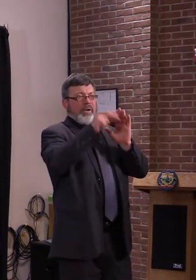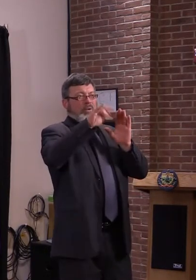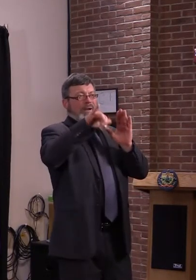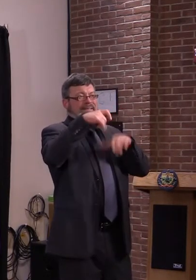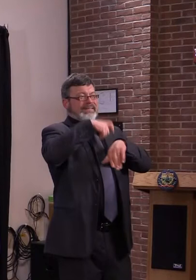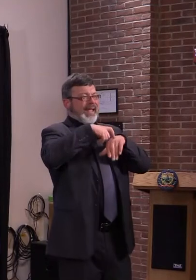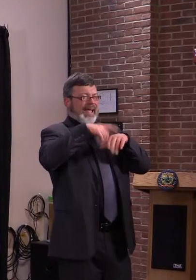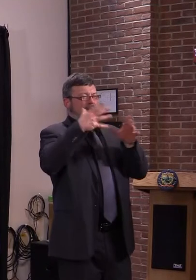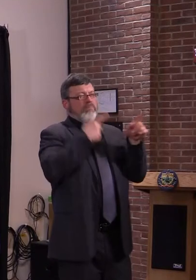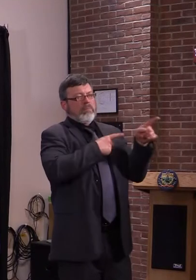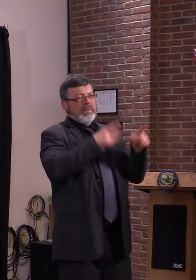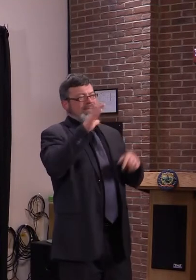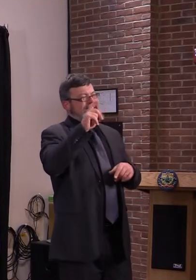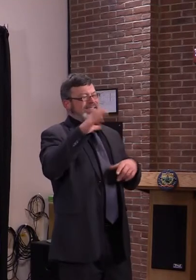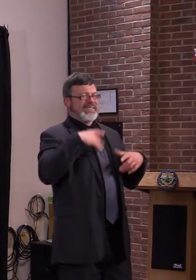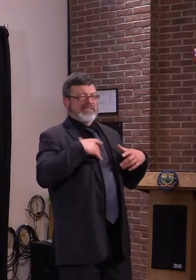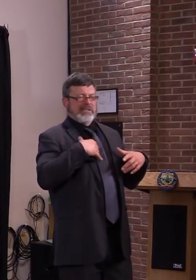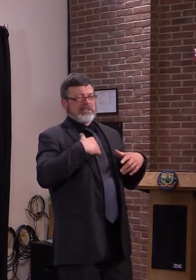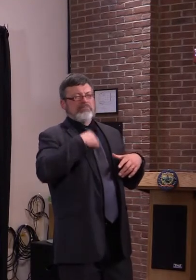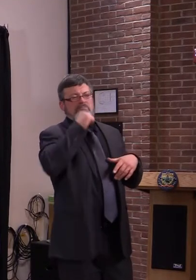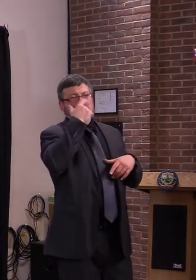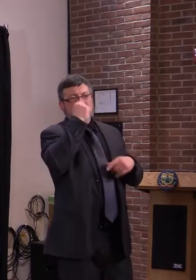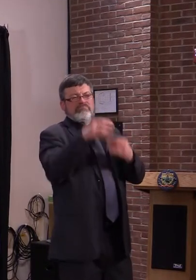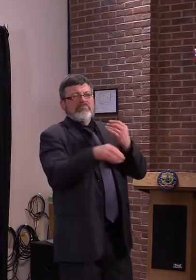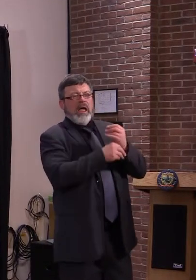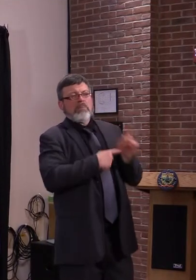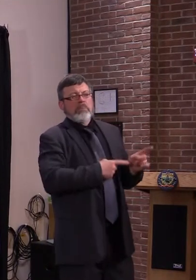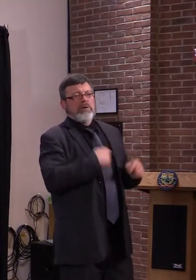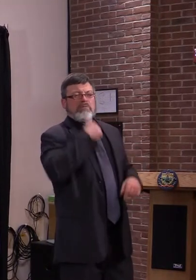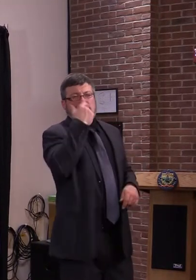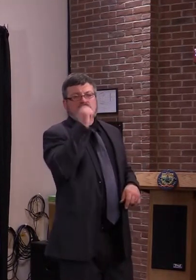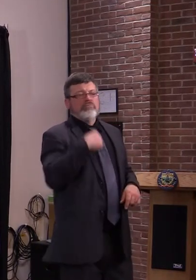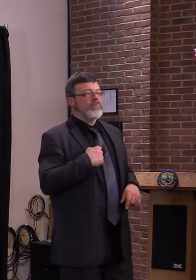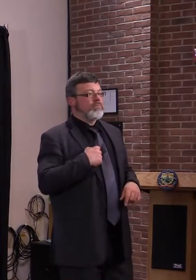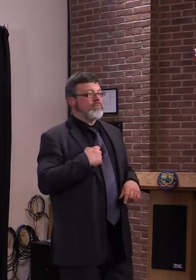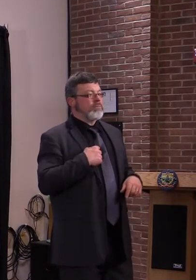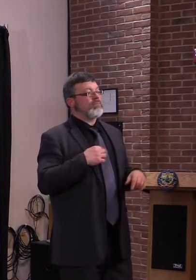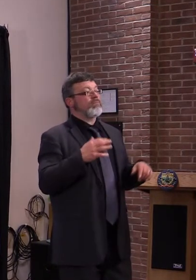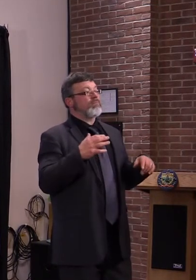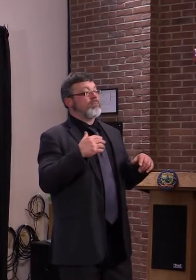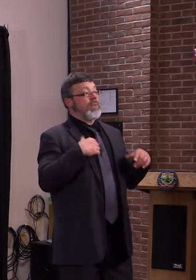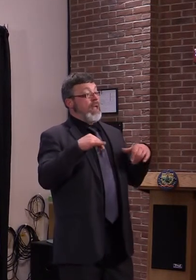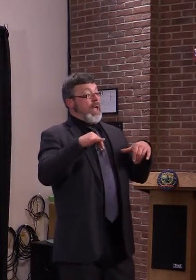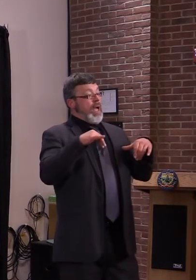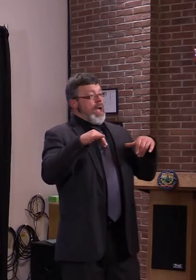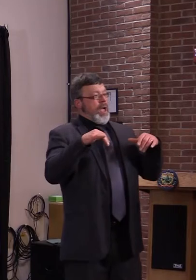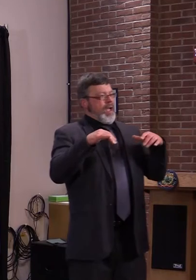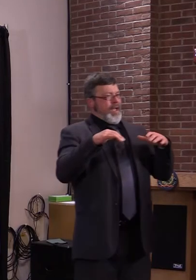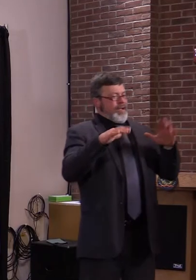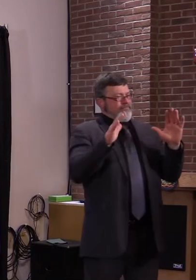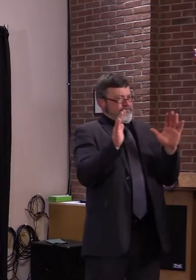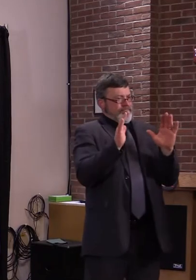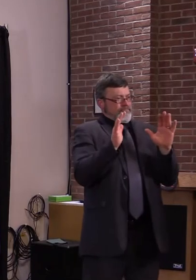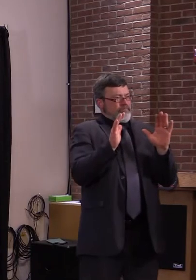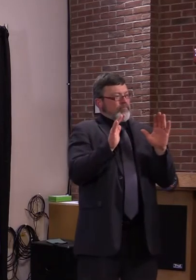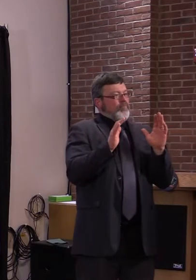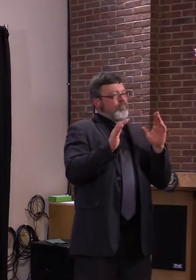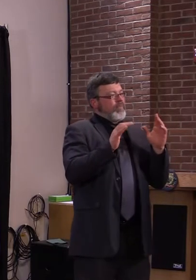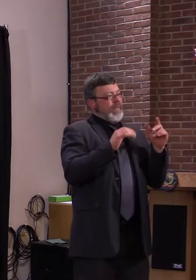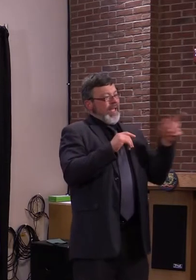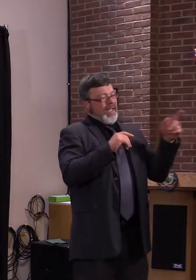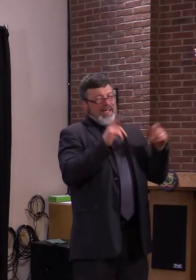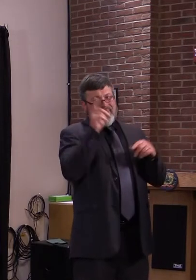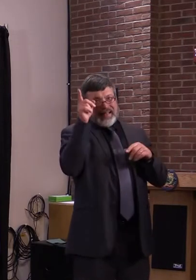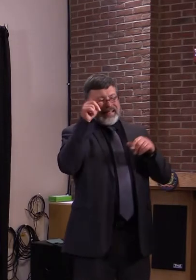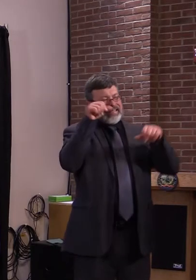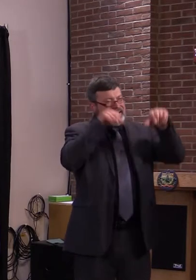data. They don't publish it all quickly. They do try to put it through a fair scientific review process. And